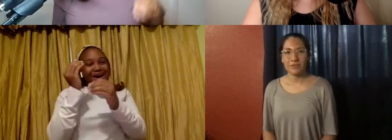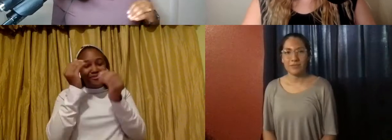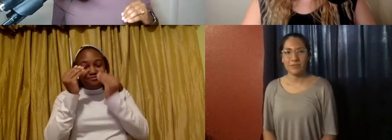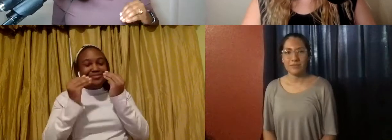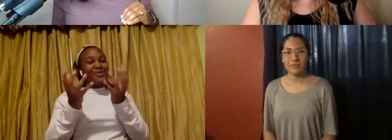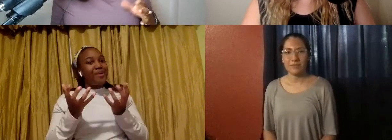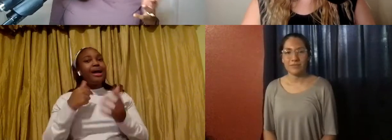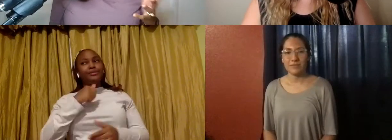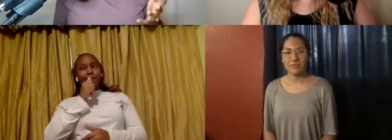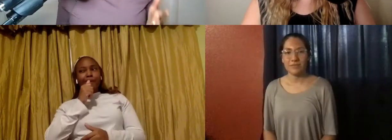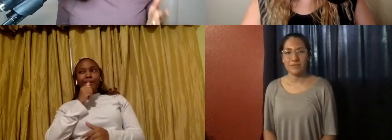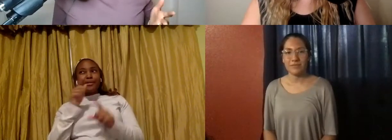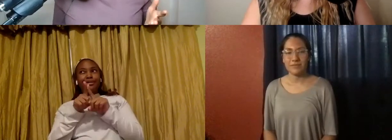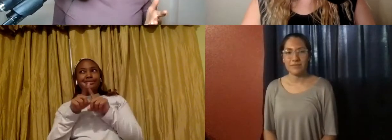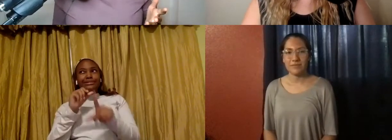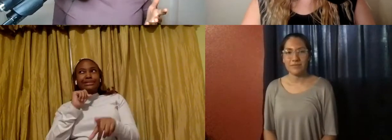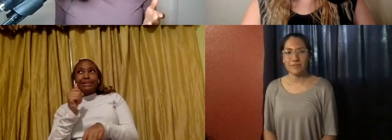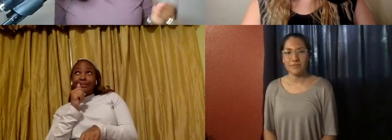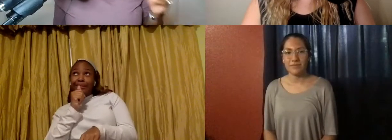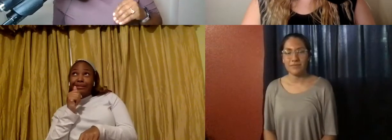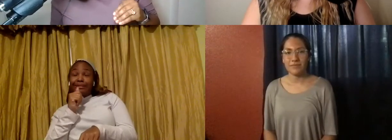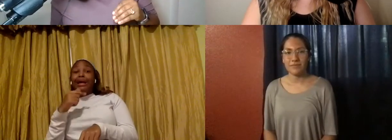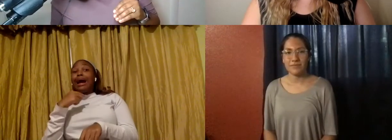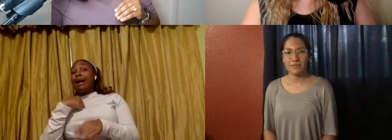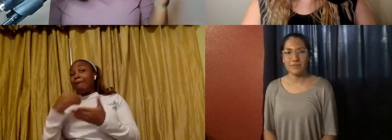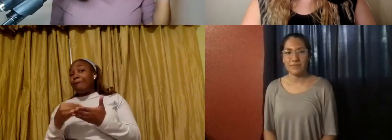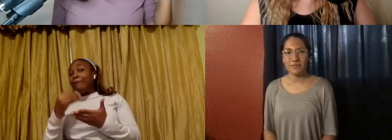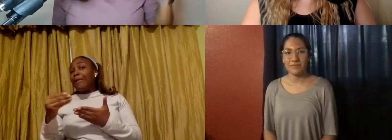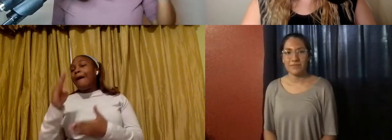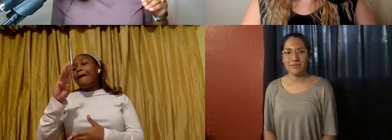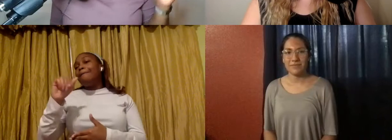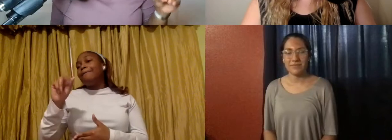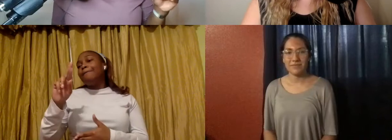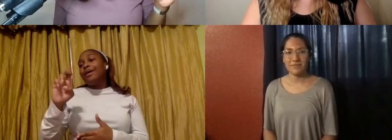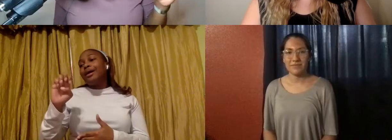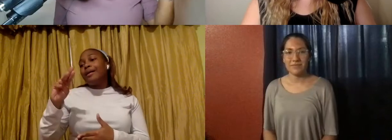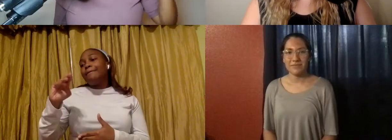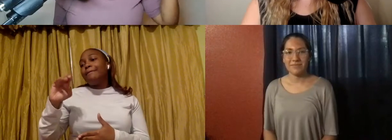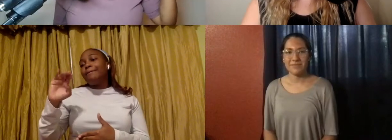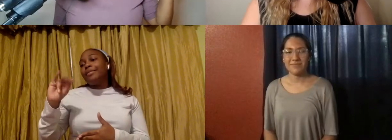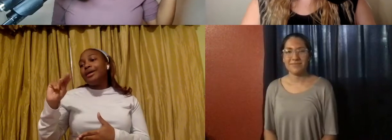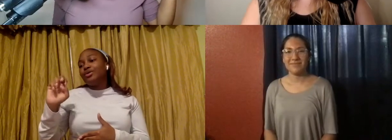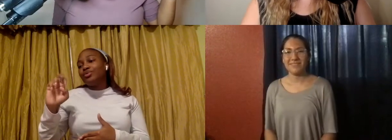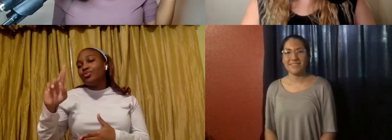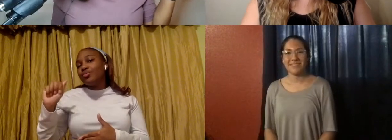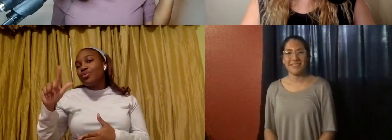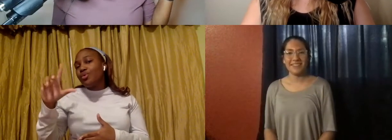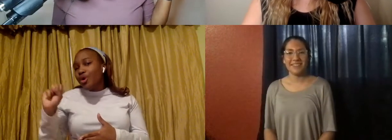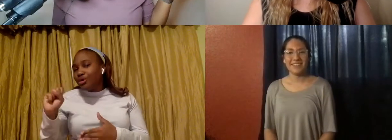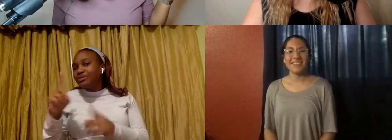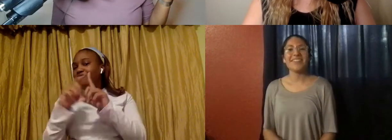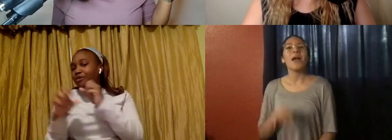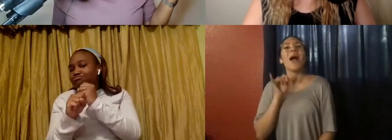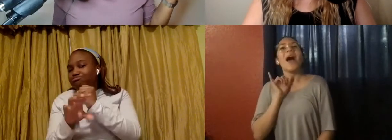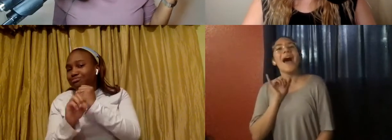like privately, also not so privately, ordered Bare Minerals makeup from like one of those commercials. Do you remember like those infomercials